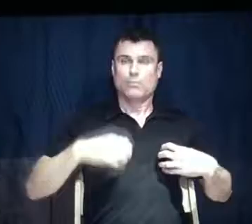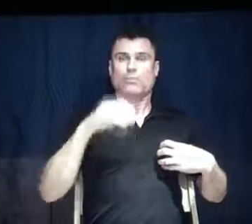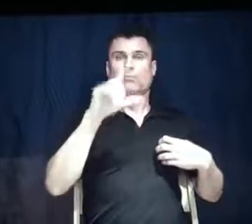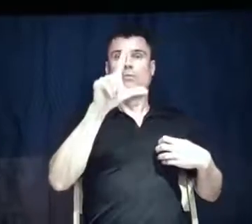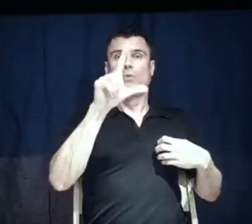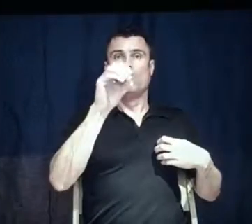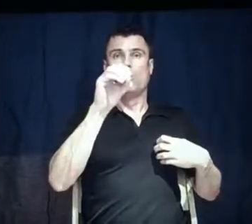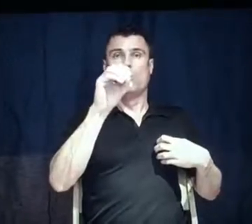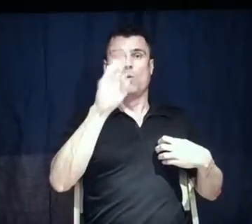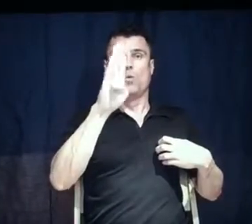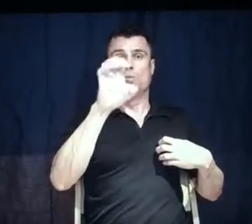different areas.